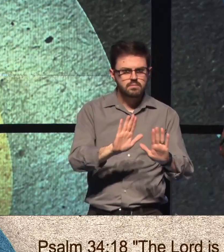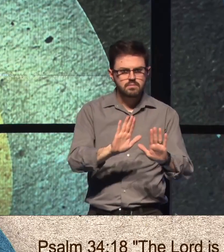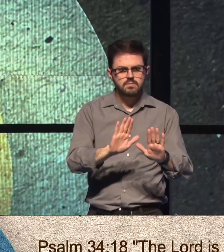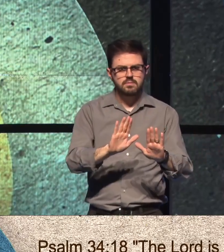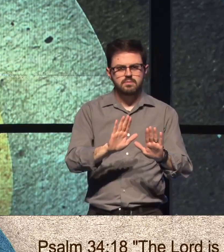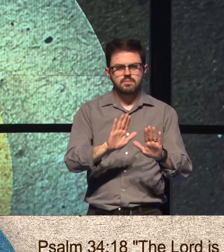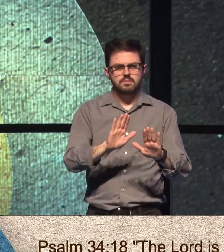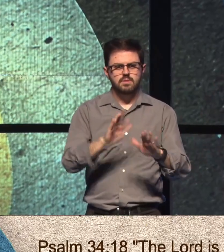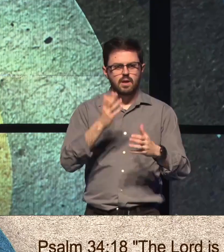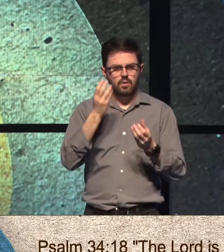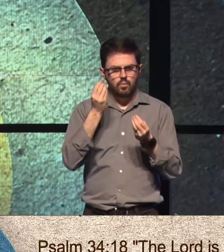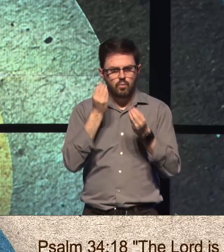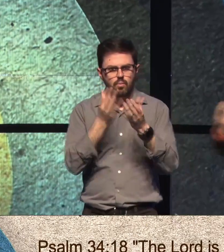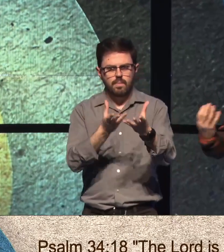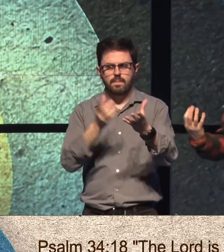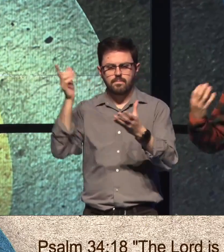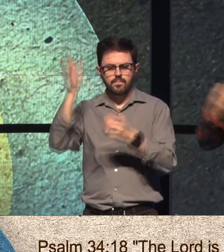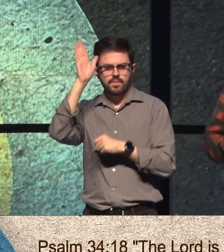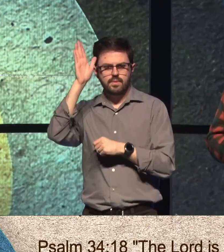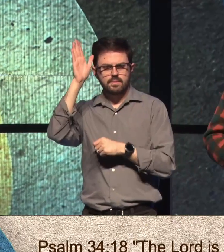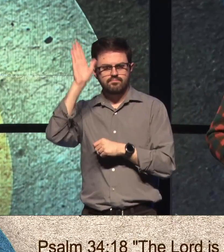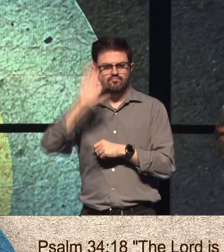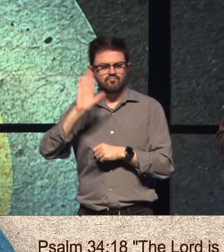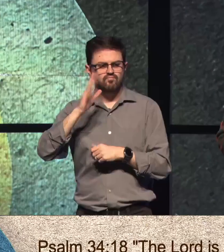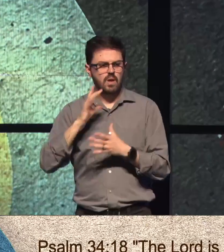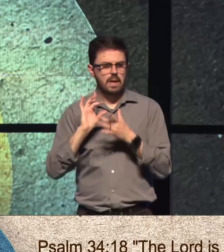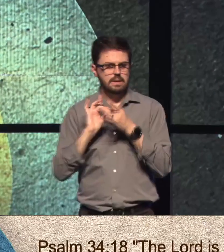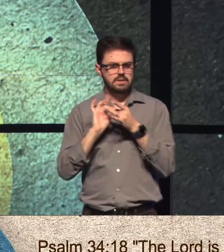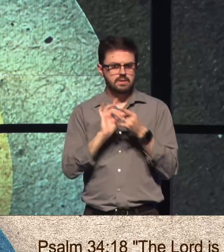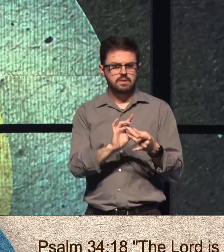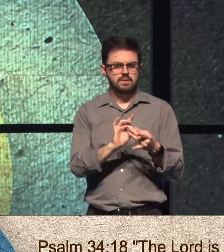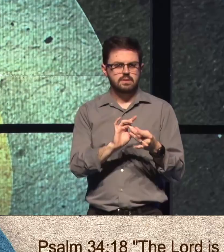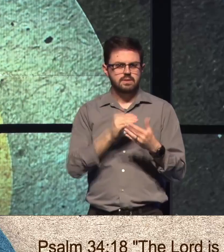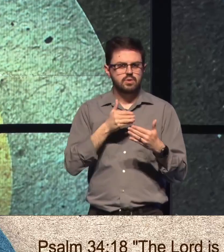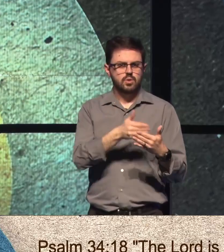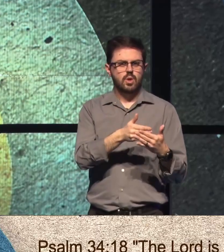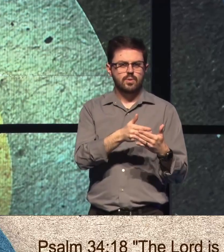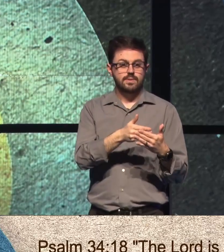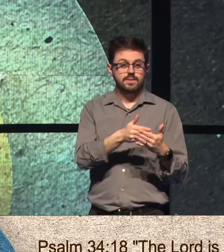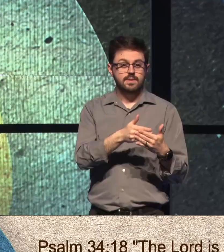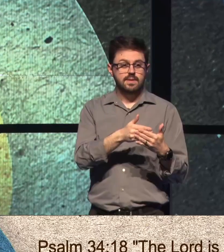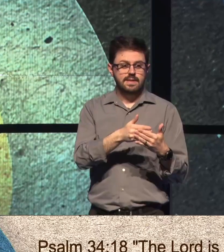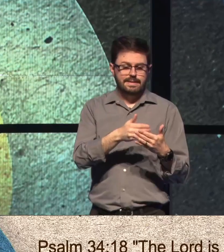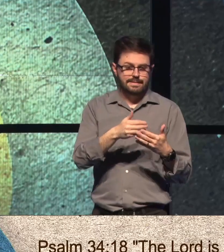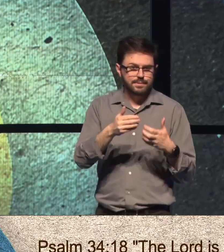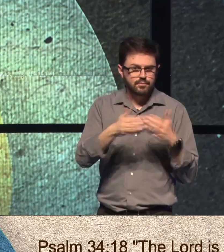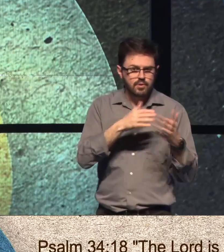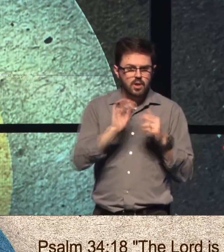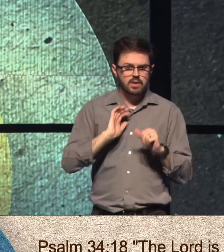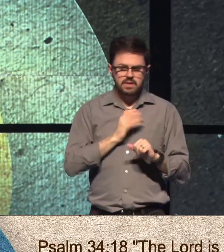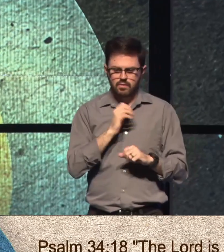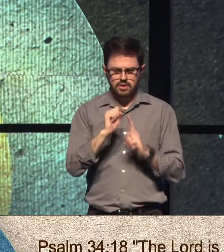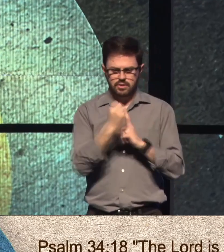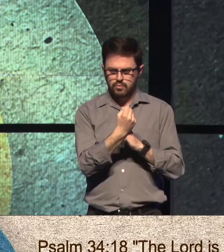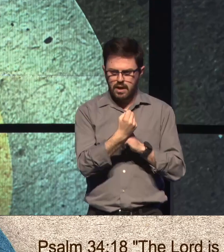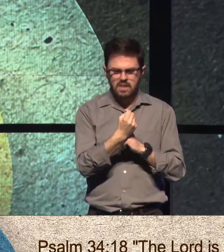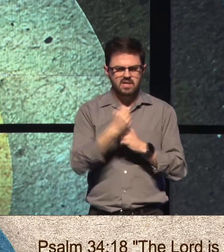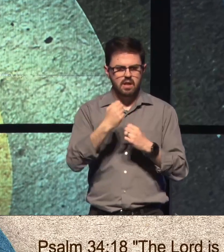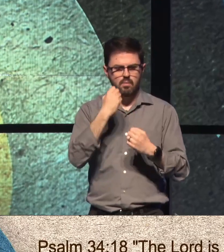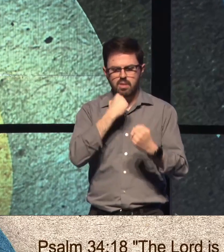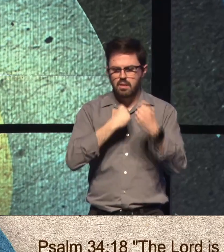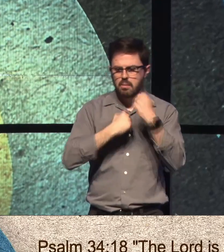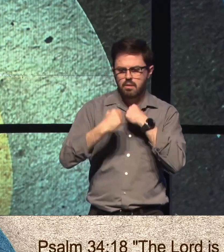hearts in those moments and surrender to the presence of God, we can find comfort even when our circumstances don't change.